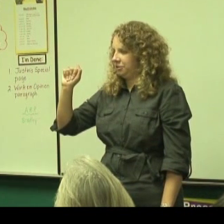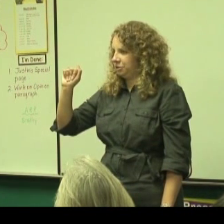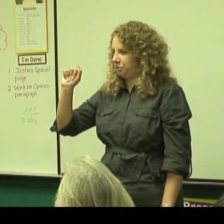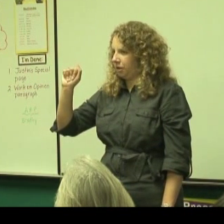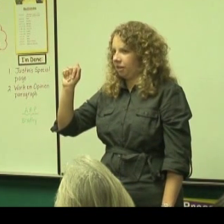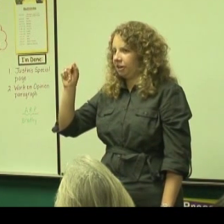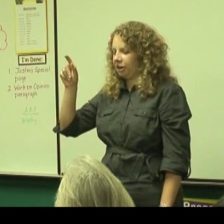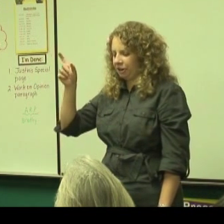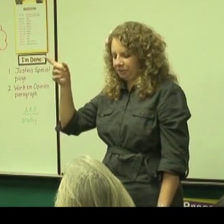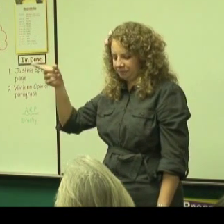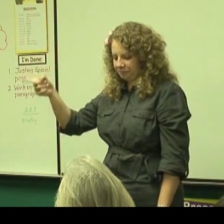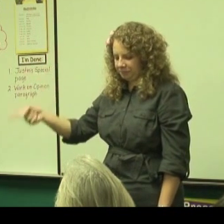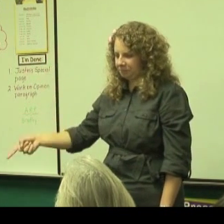So Paula, her.